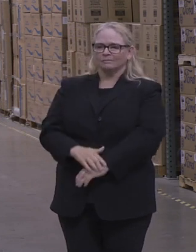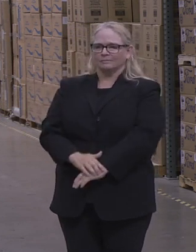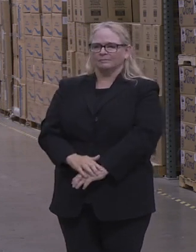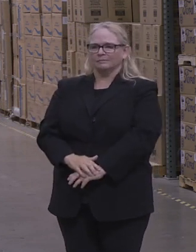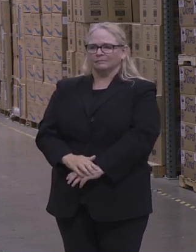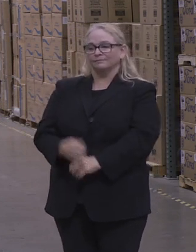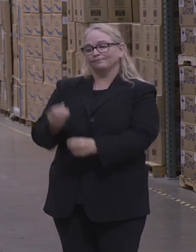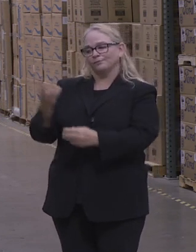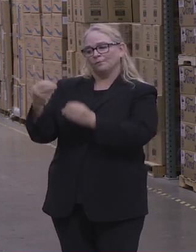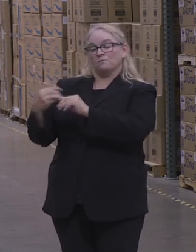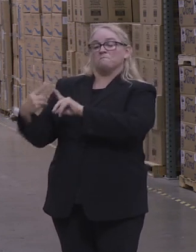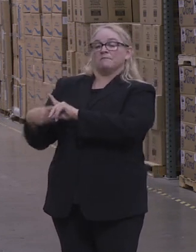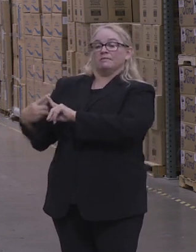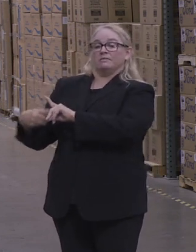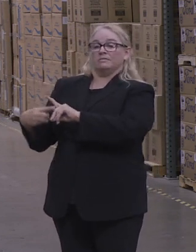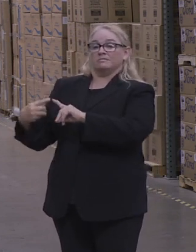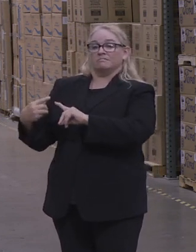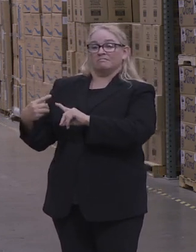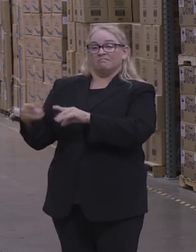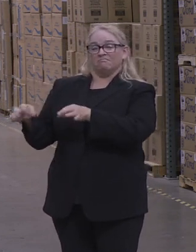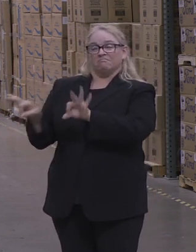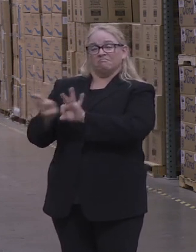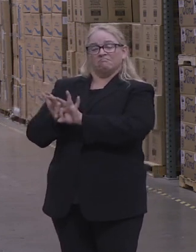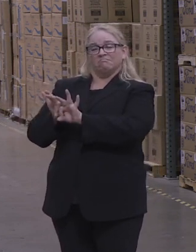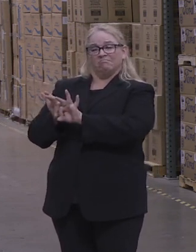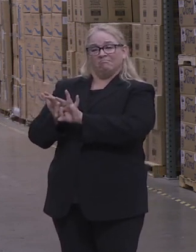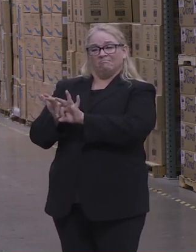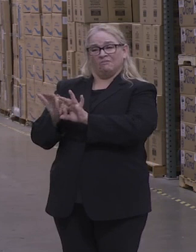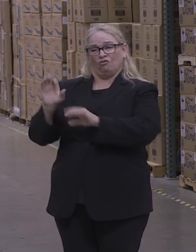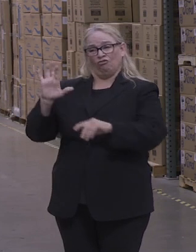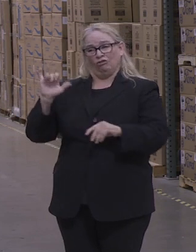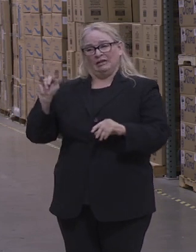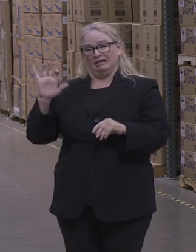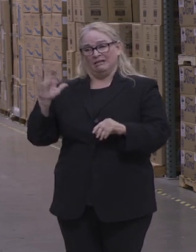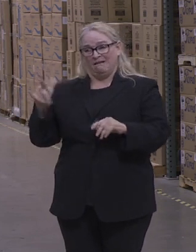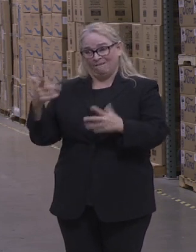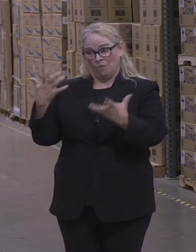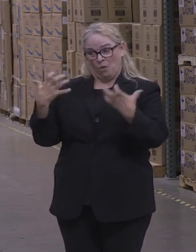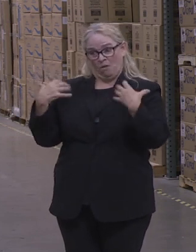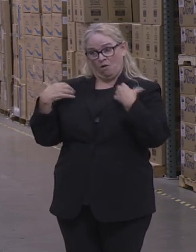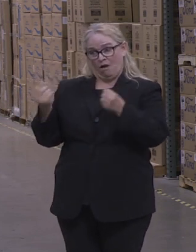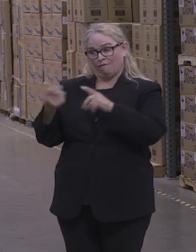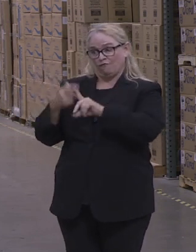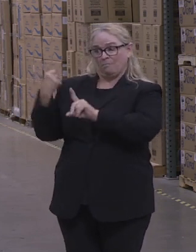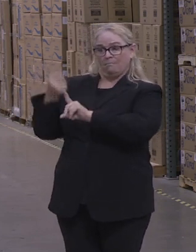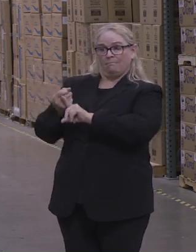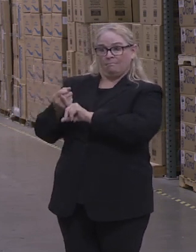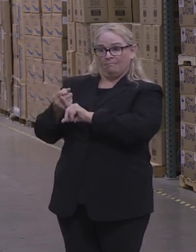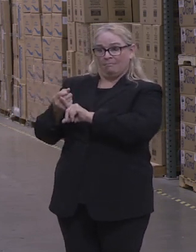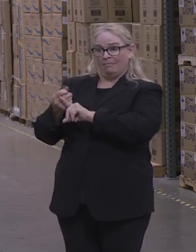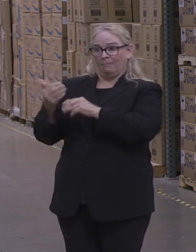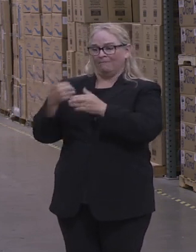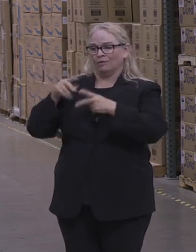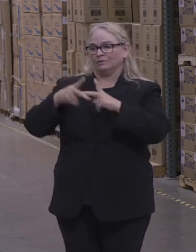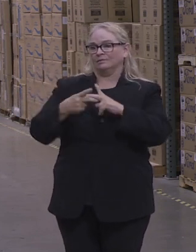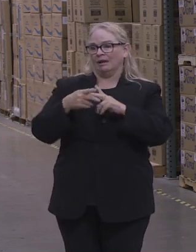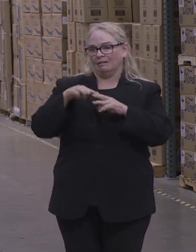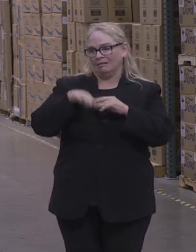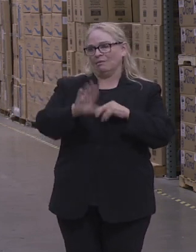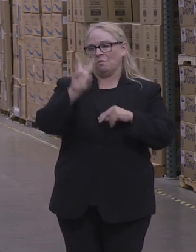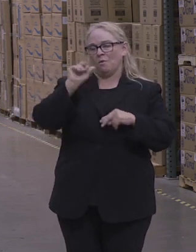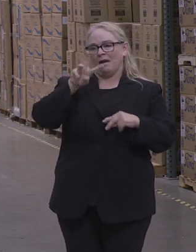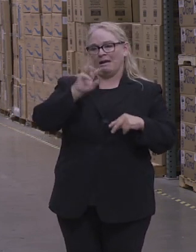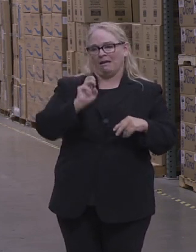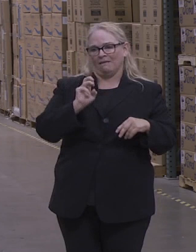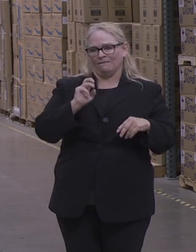critical in terms of getting us out of this first wave, preparing for the fall season, and ultimately getting to the therapeutics